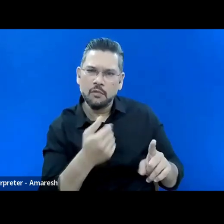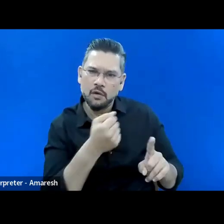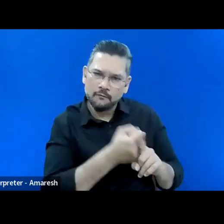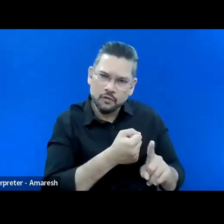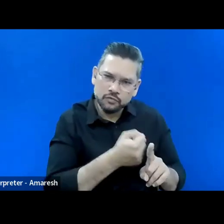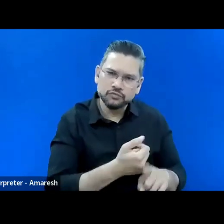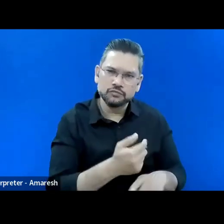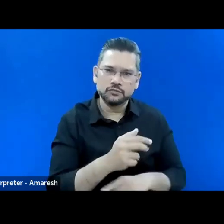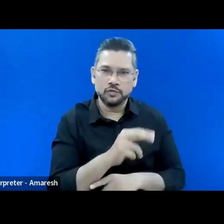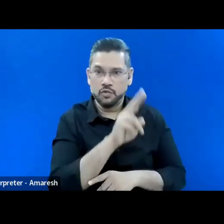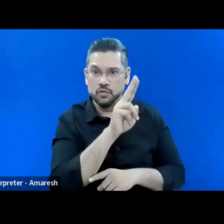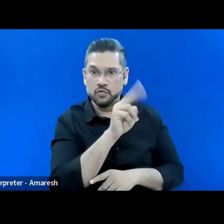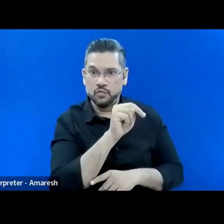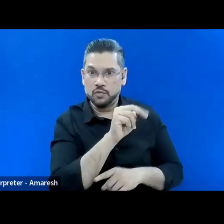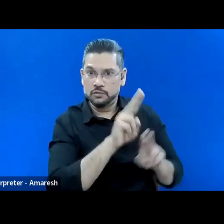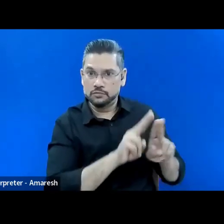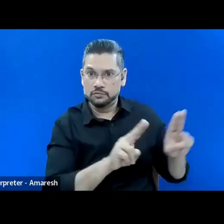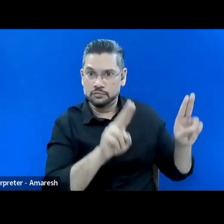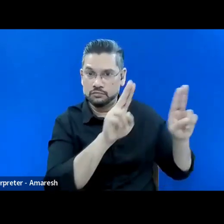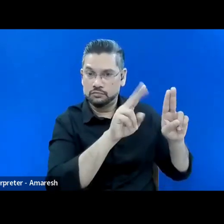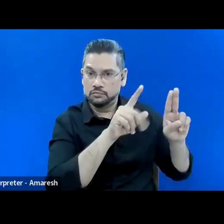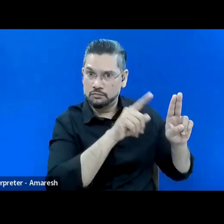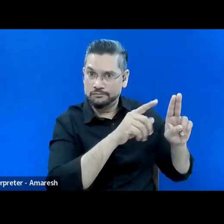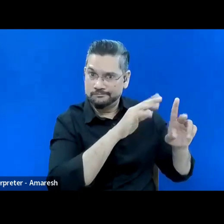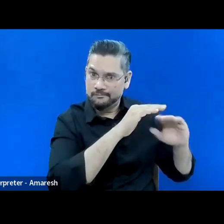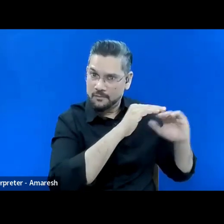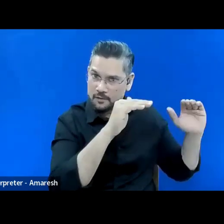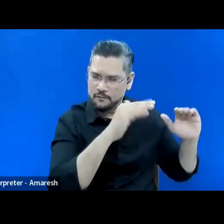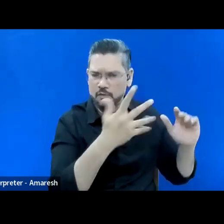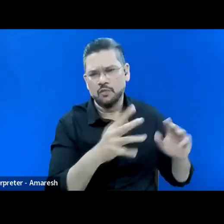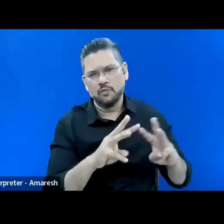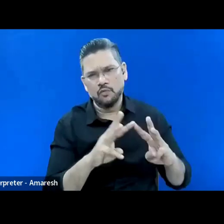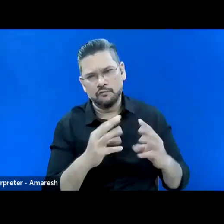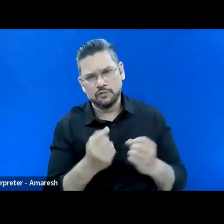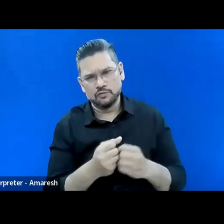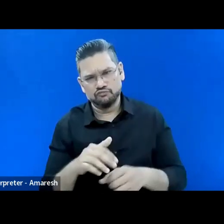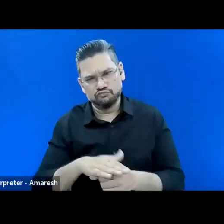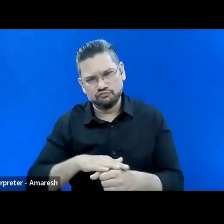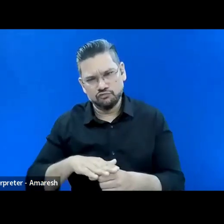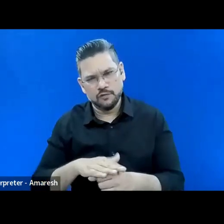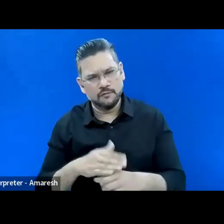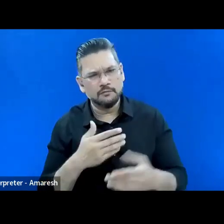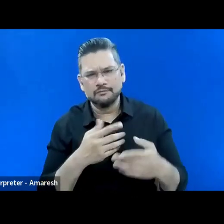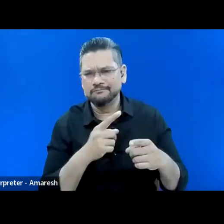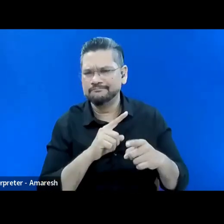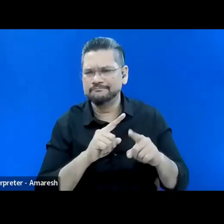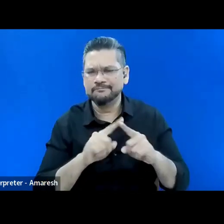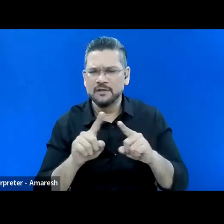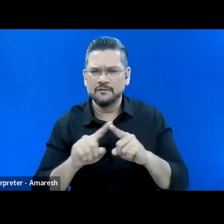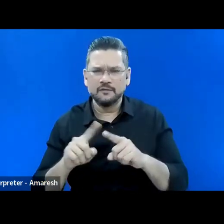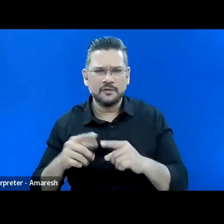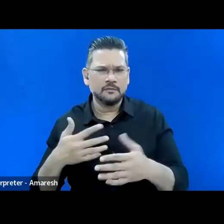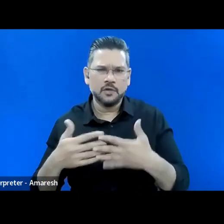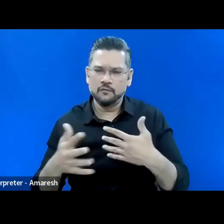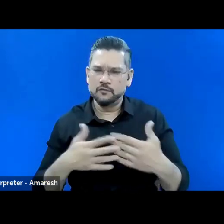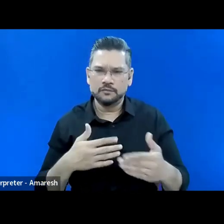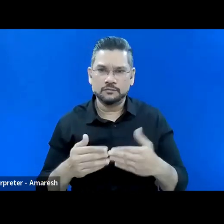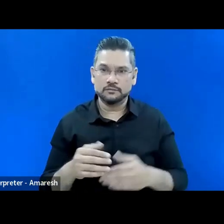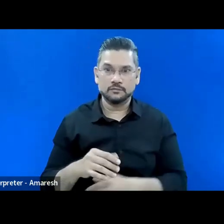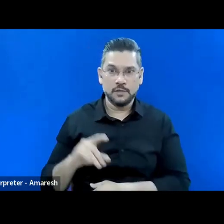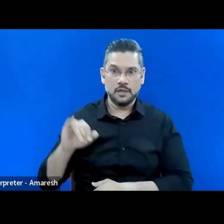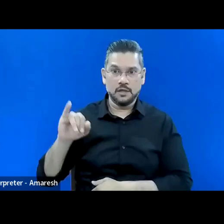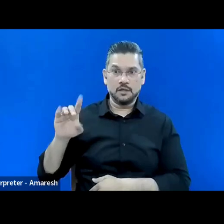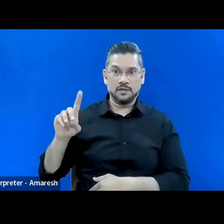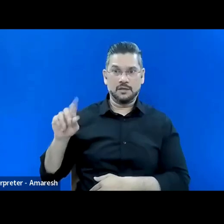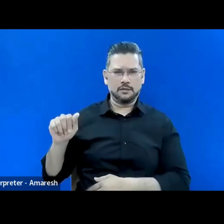UN level or workshops that we organize closer to the grassroots. For those of you who do not know about IDA, it is a